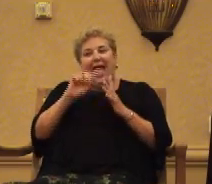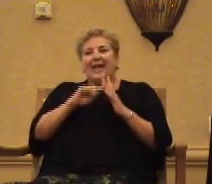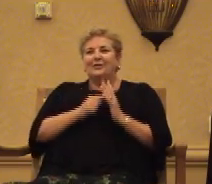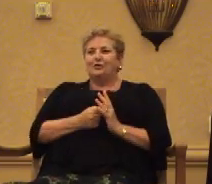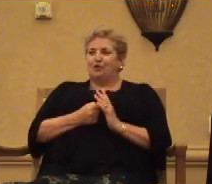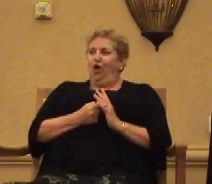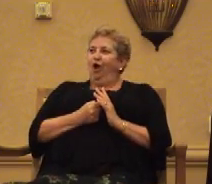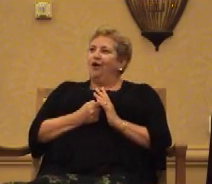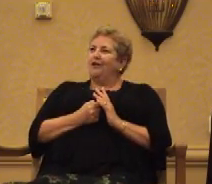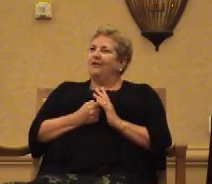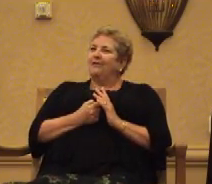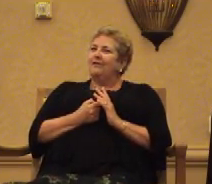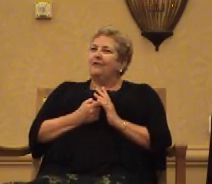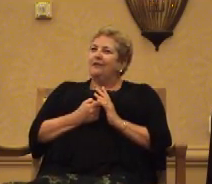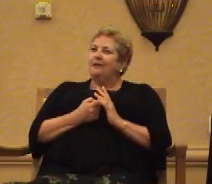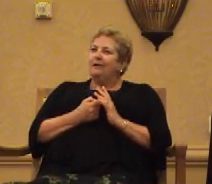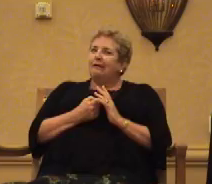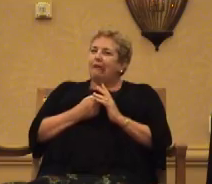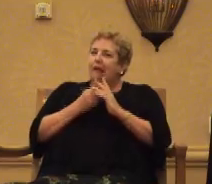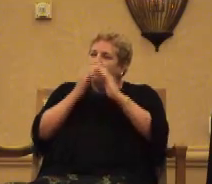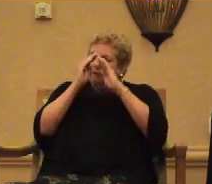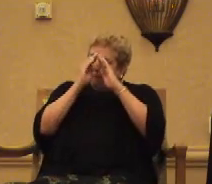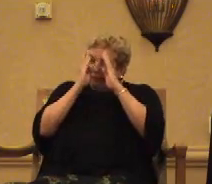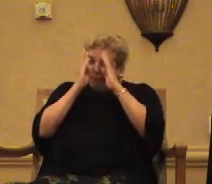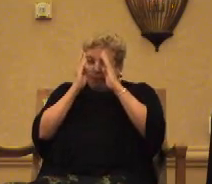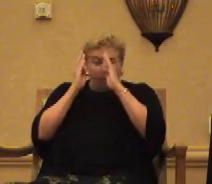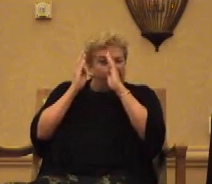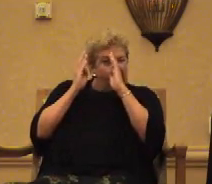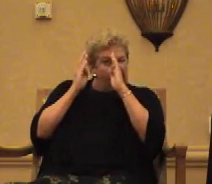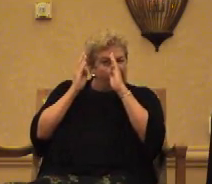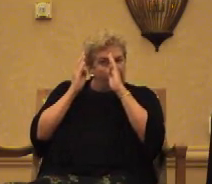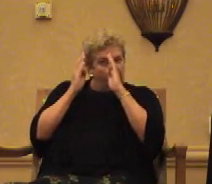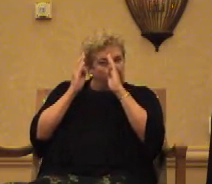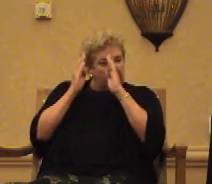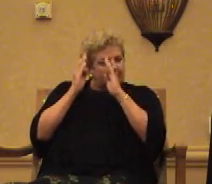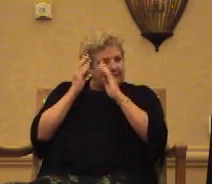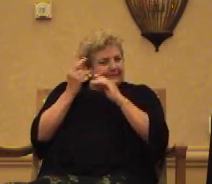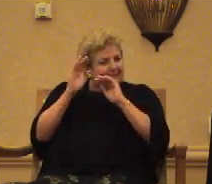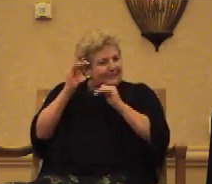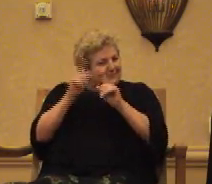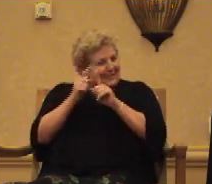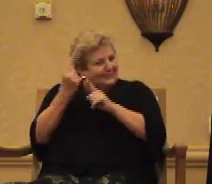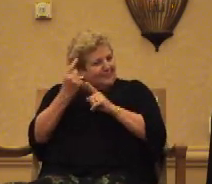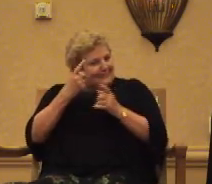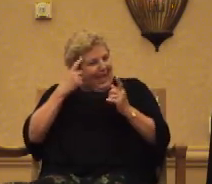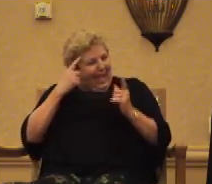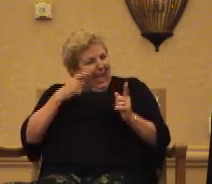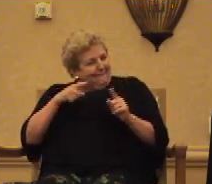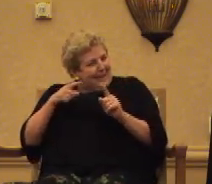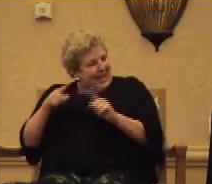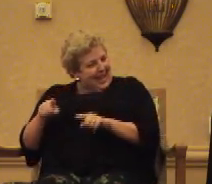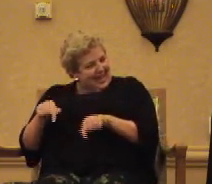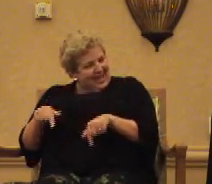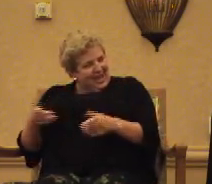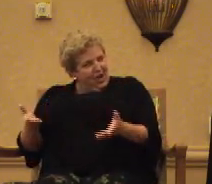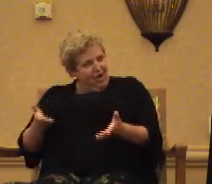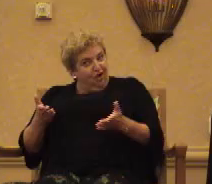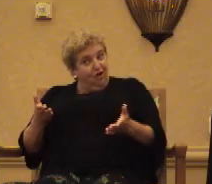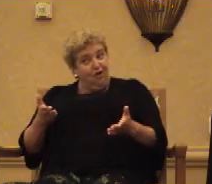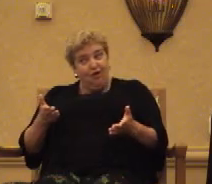these glimpses that something's happening here. Something is happening